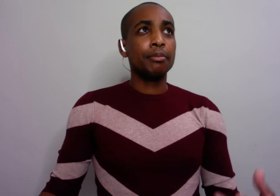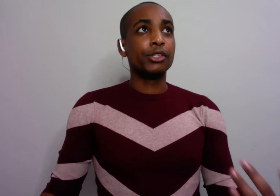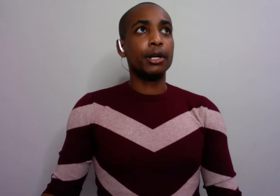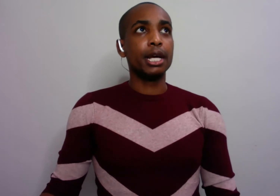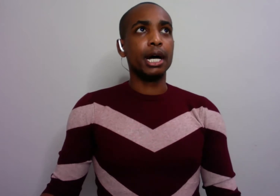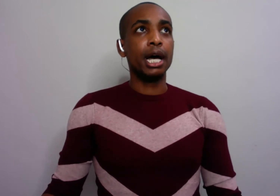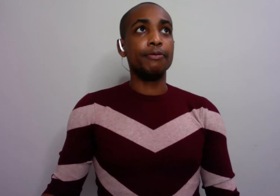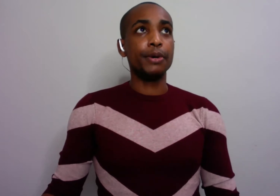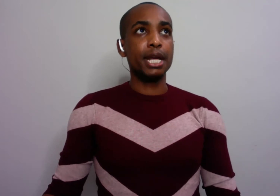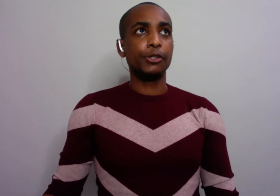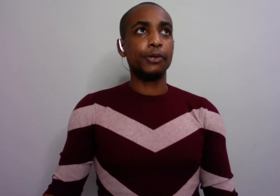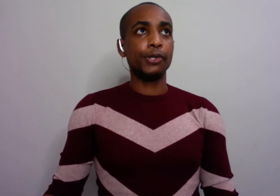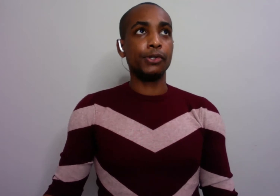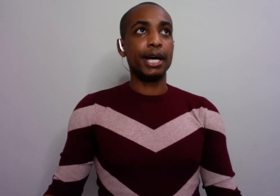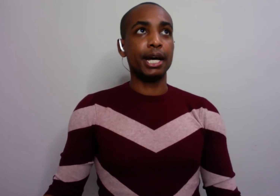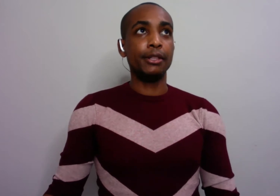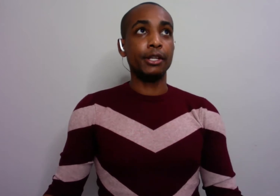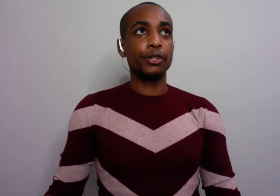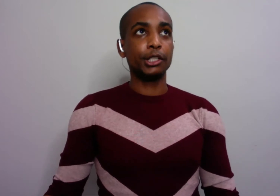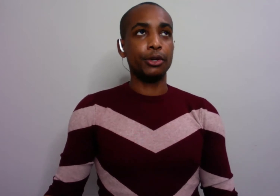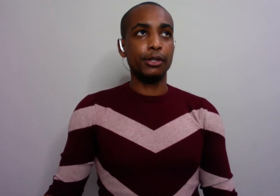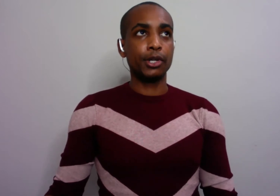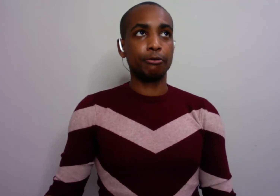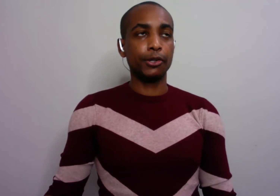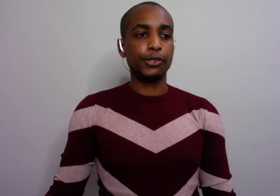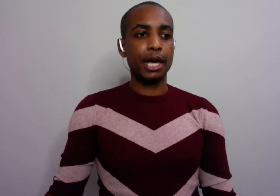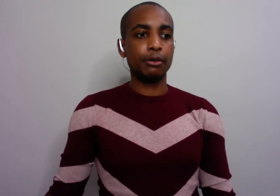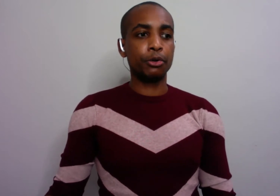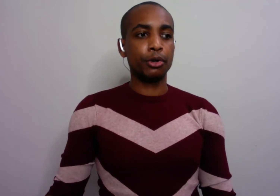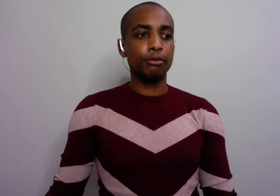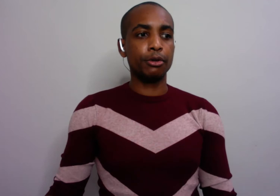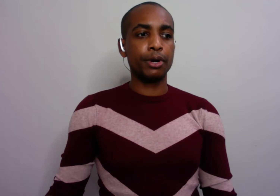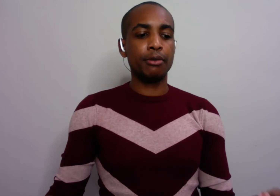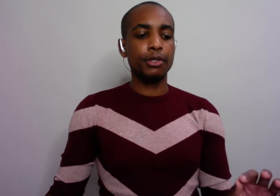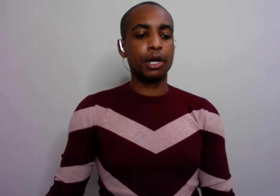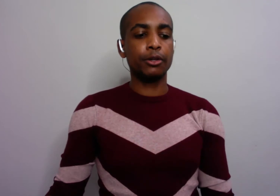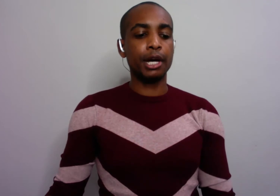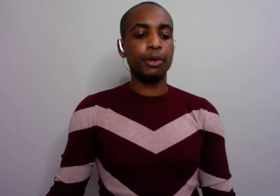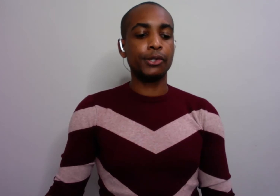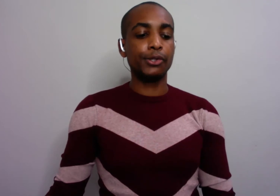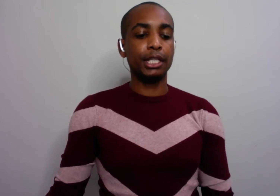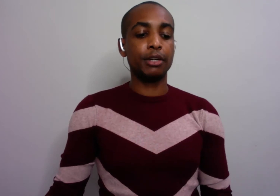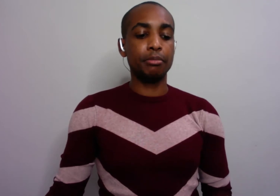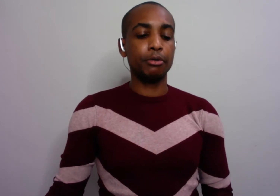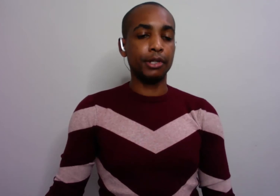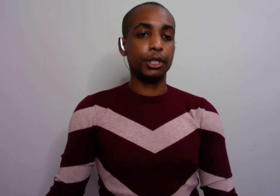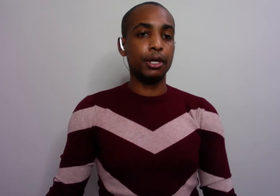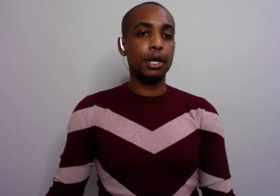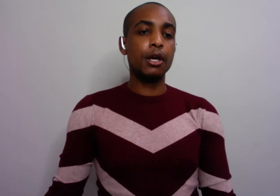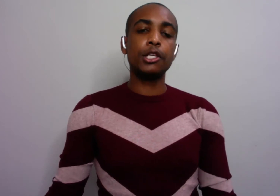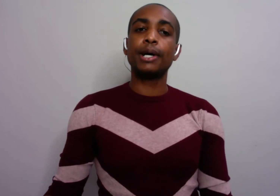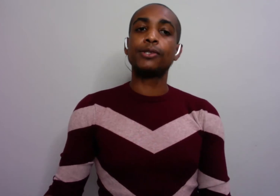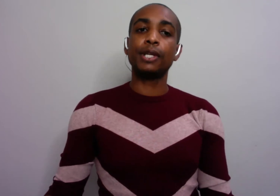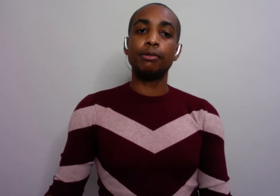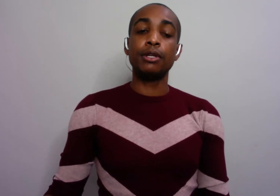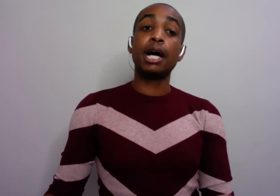Eric LaMontagne at UNAIDS presented data at the International AIDS Conference that proved for every dollar that went into HIV prevention,